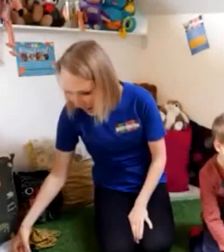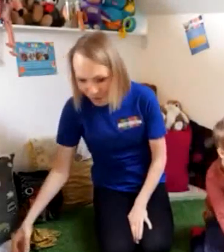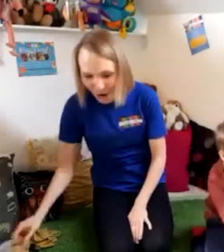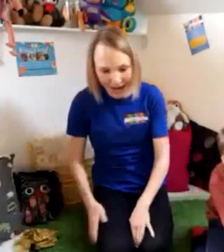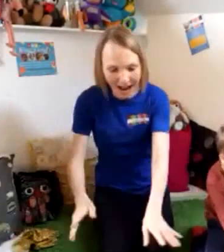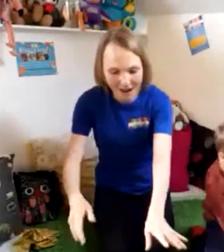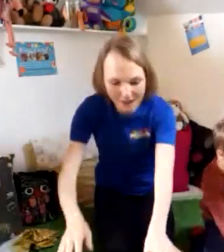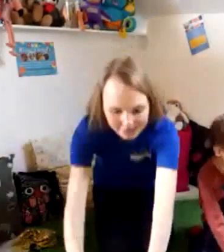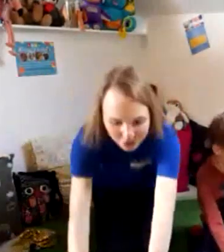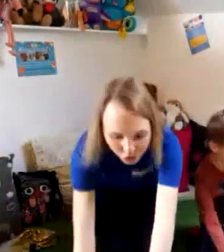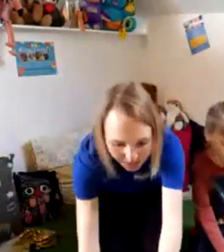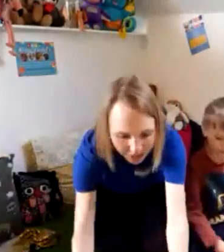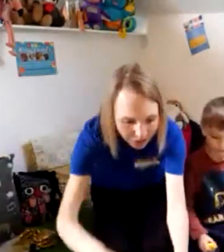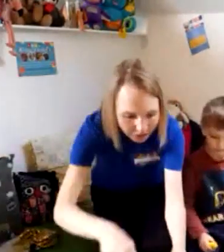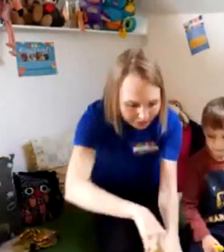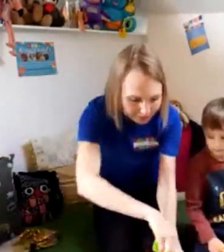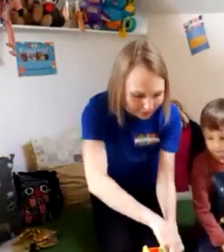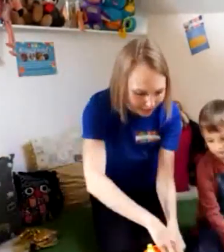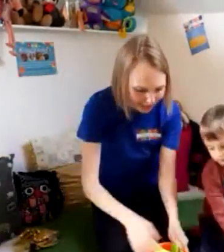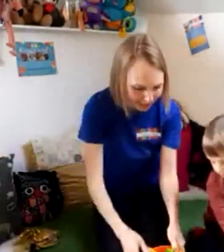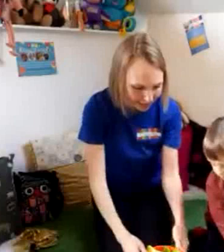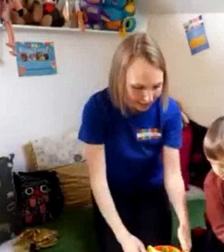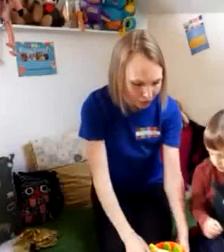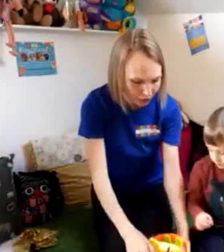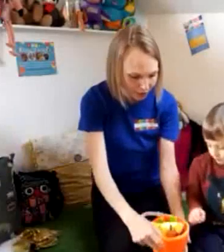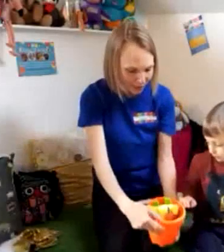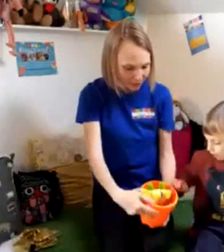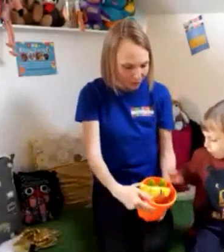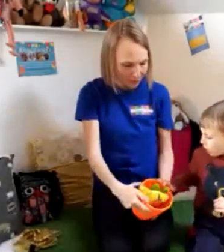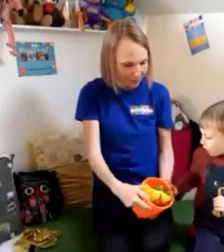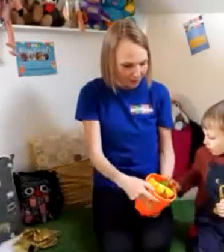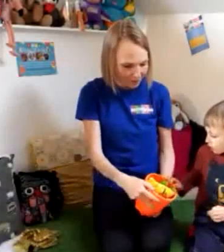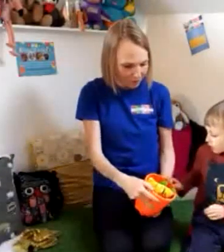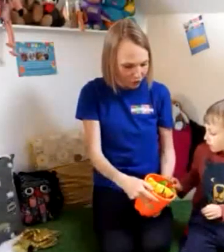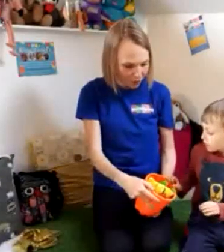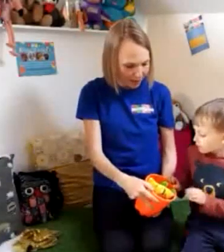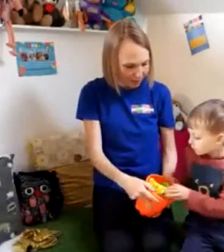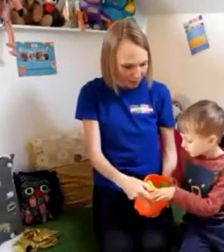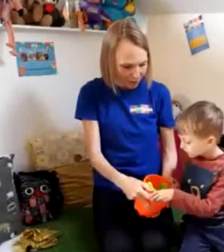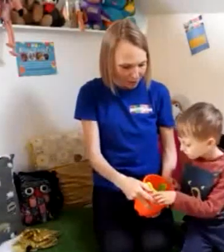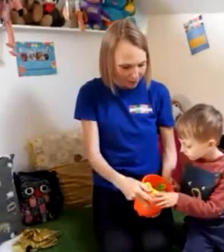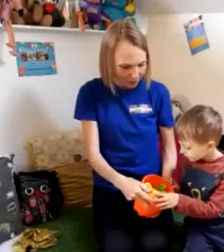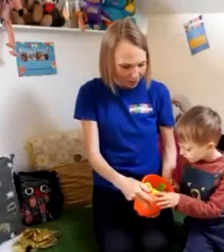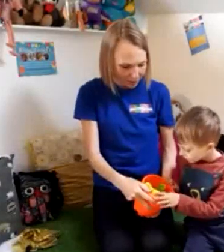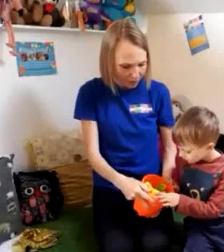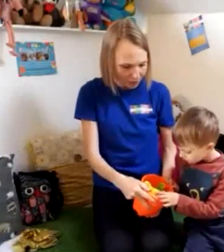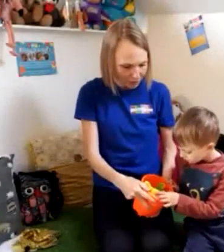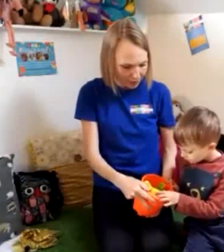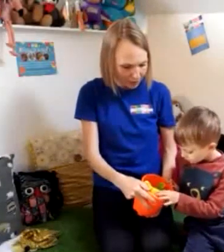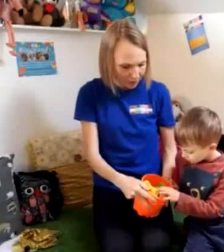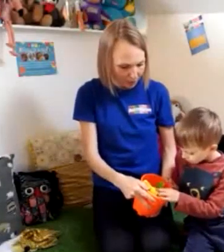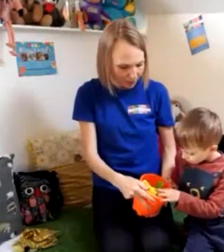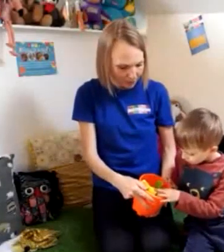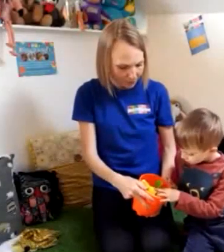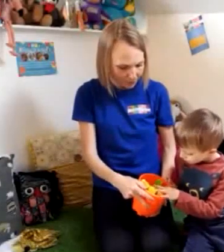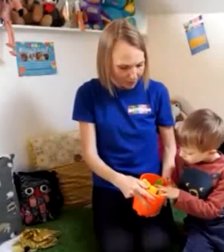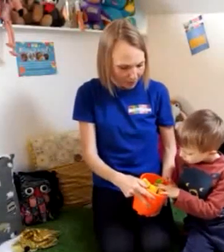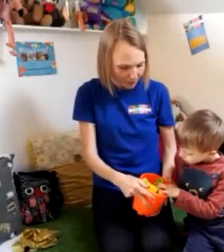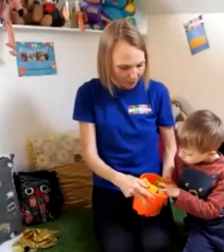Right, Harris, shall we see who else is in the sea? Do you want to pick someone else out of there and show the camera? Who are you going to do? Pick one